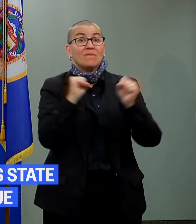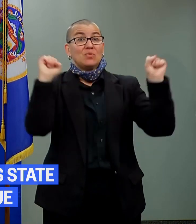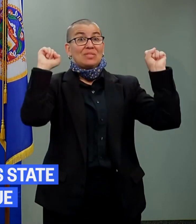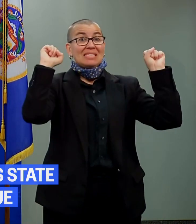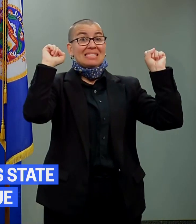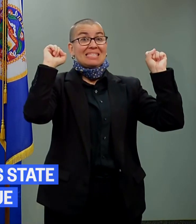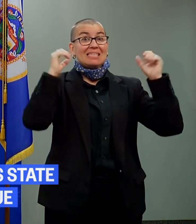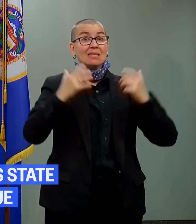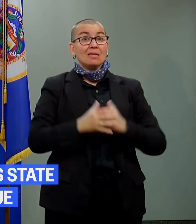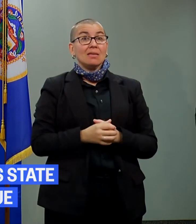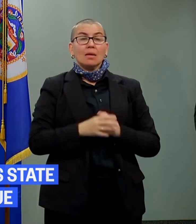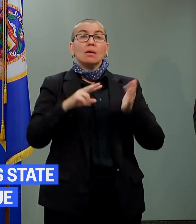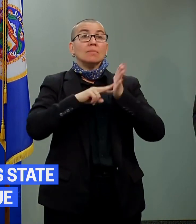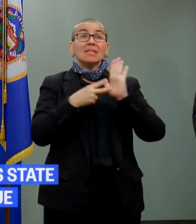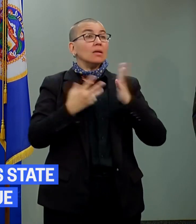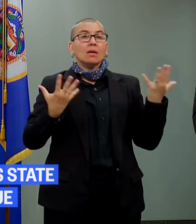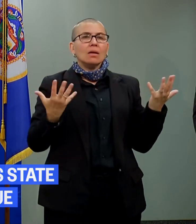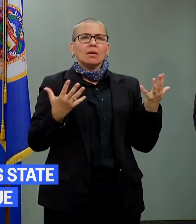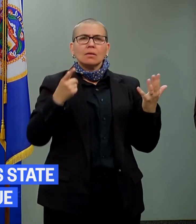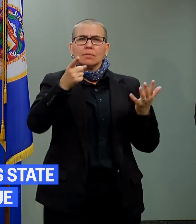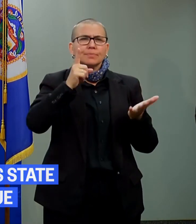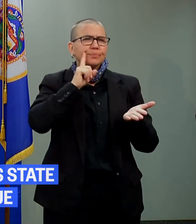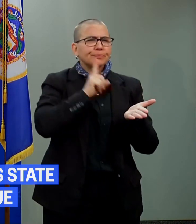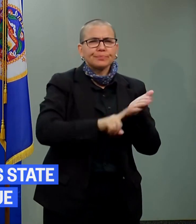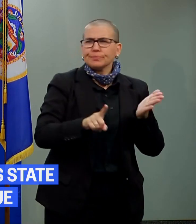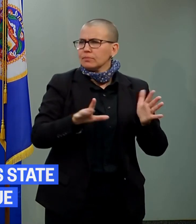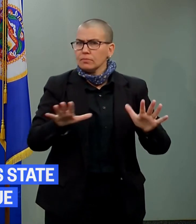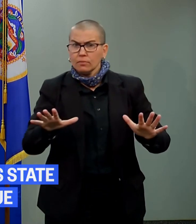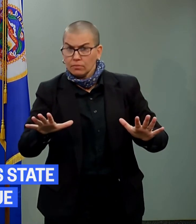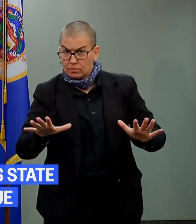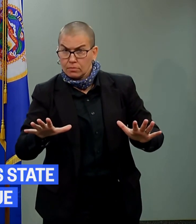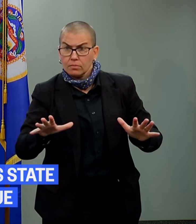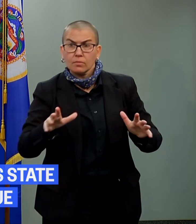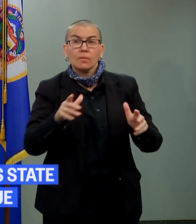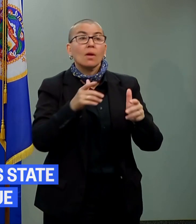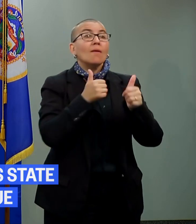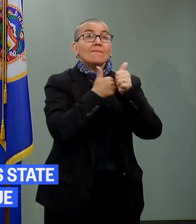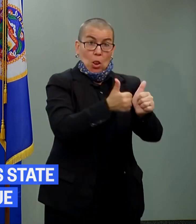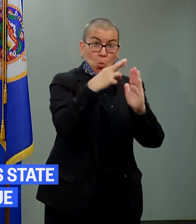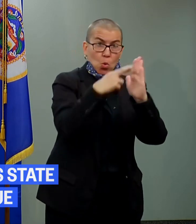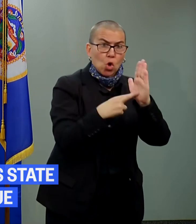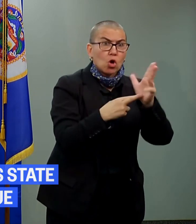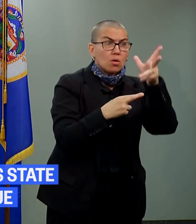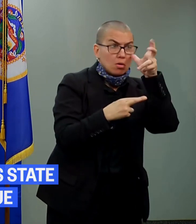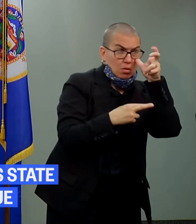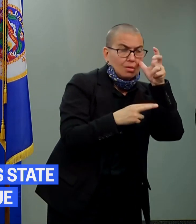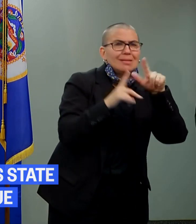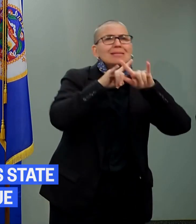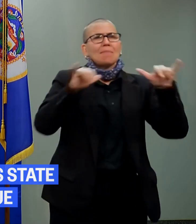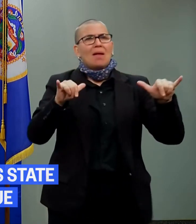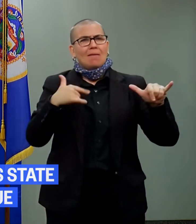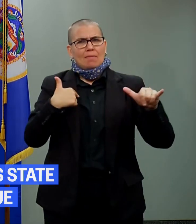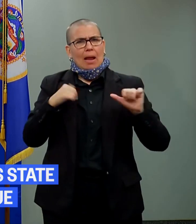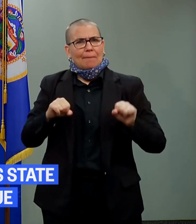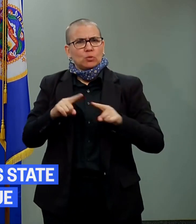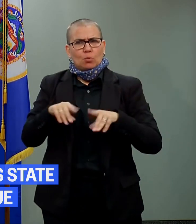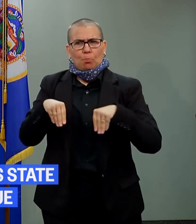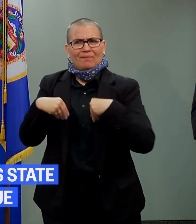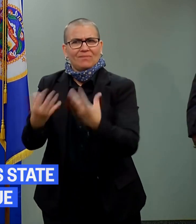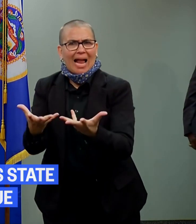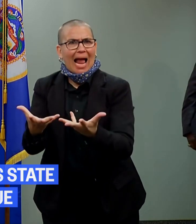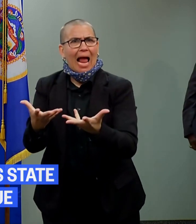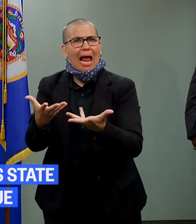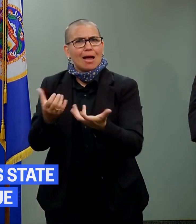to make sure we're making the right decisions and able to correct those, to bring back a place where civil liberties are